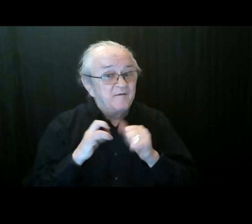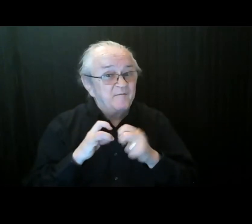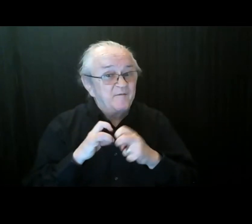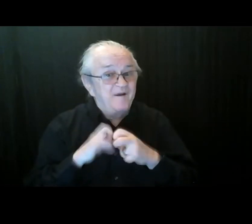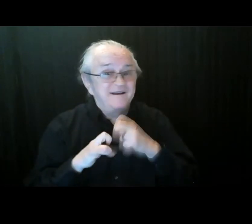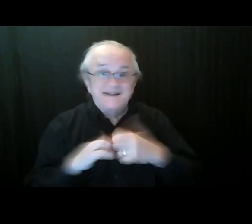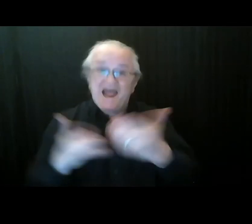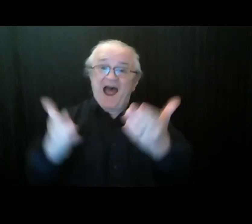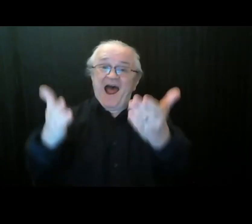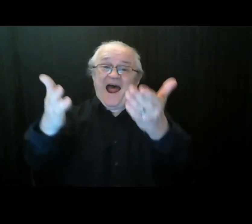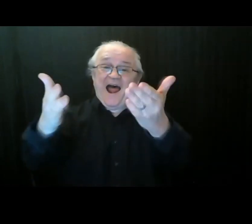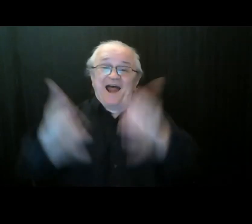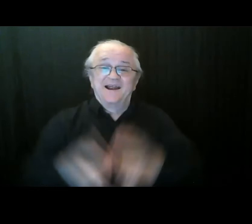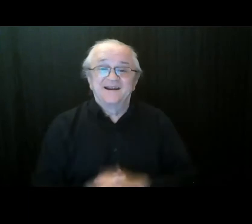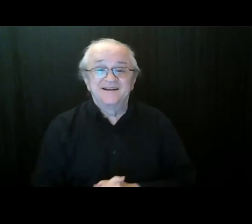There she is!